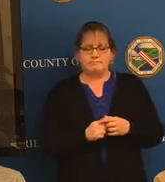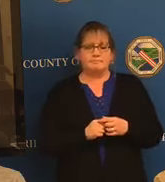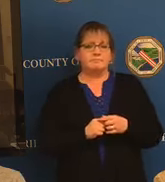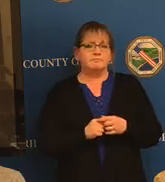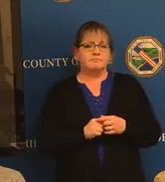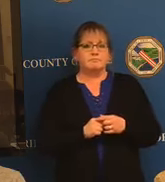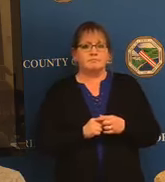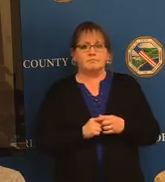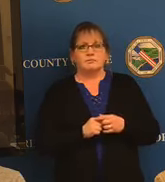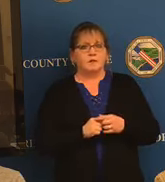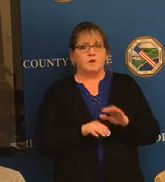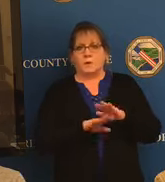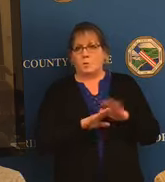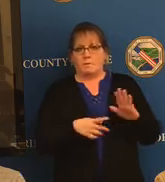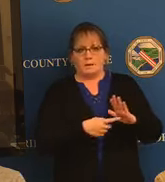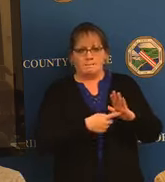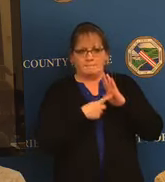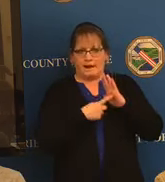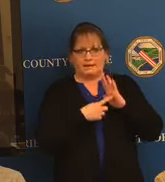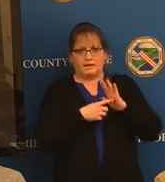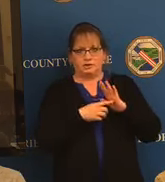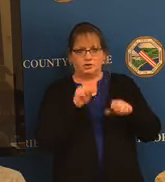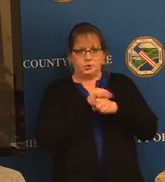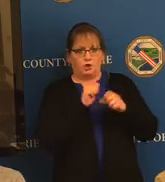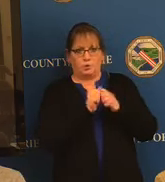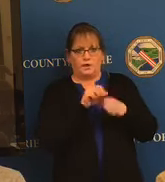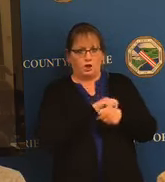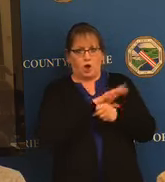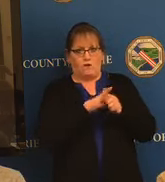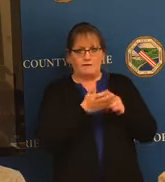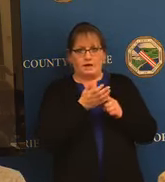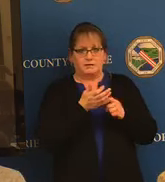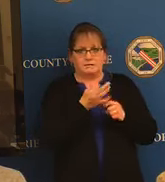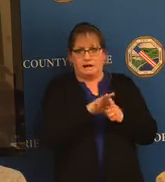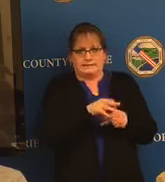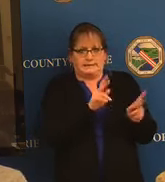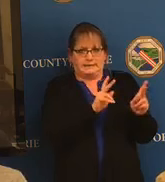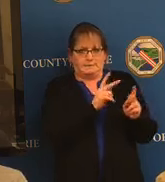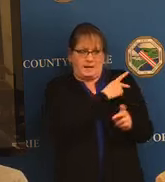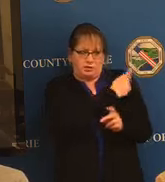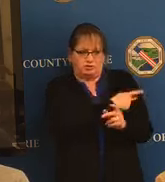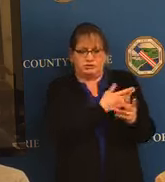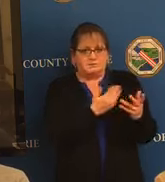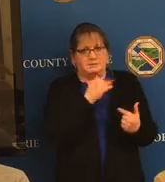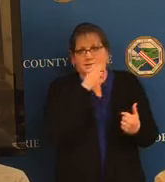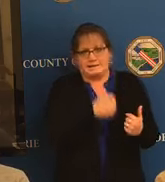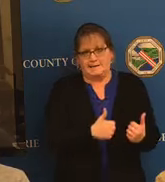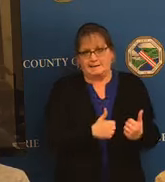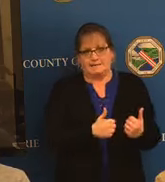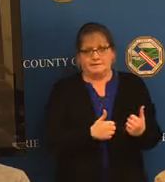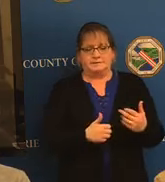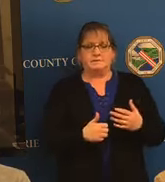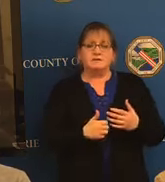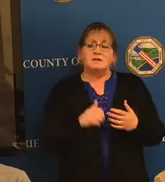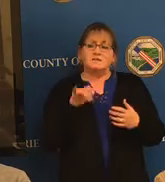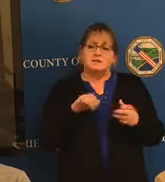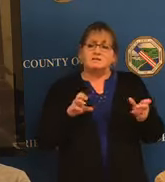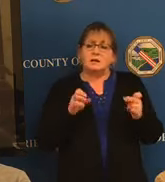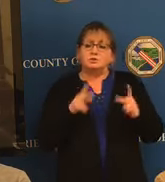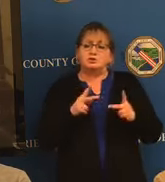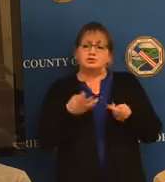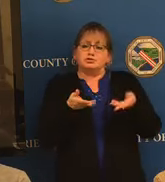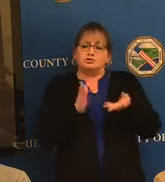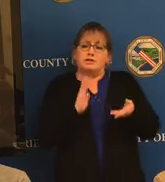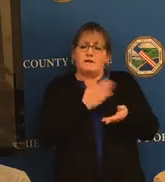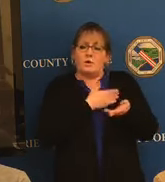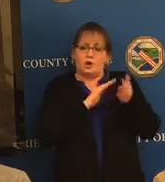be mandated to work with COVID-19 patients. So this is an opportunity for us to serve not only our